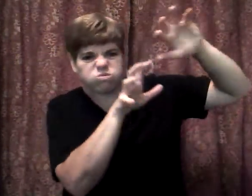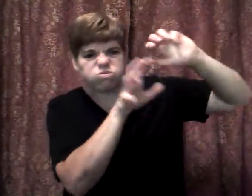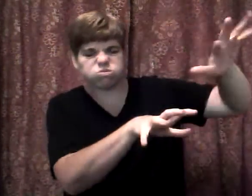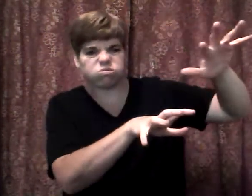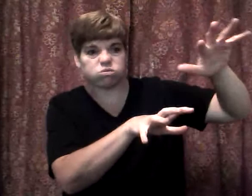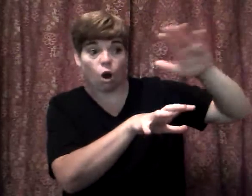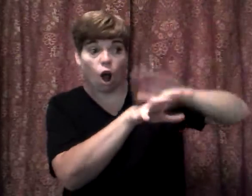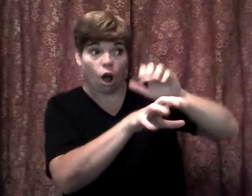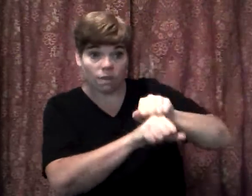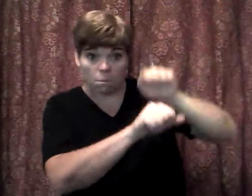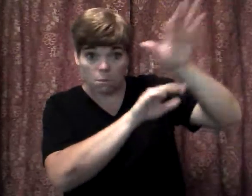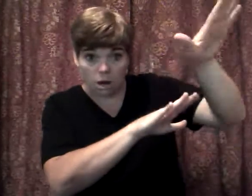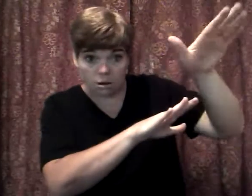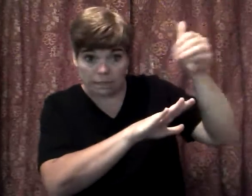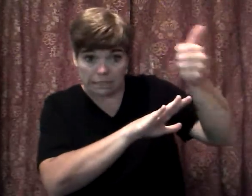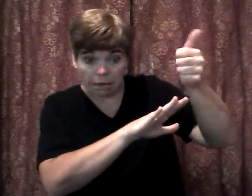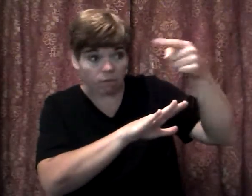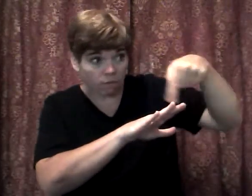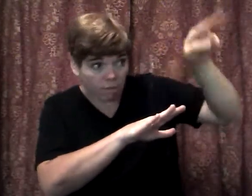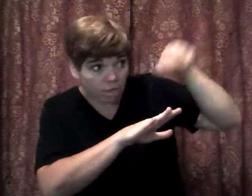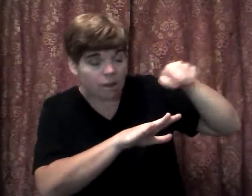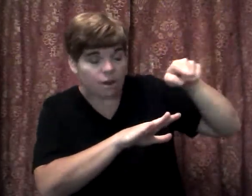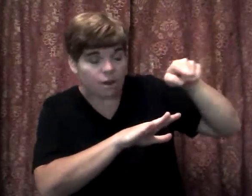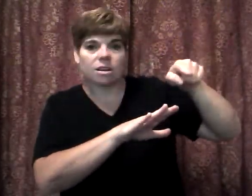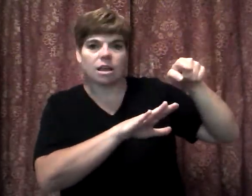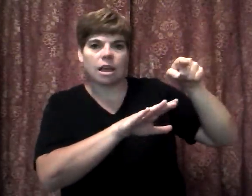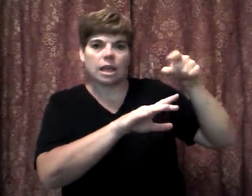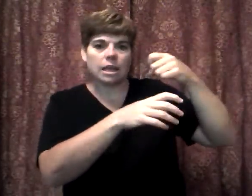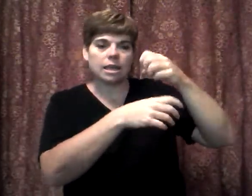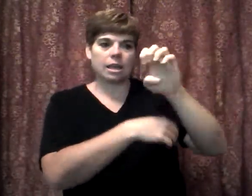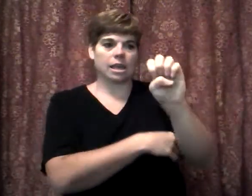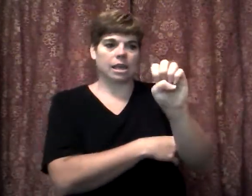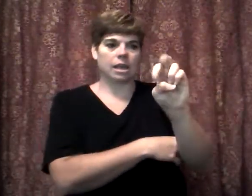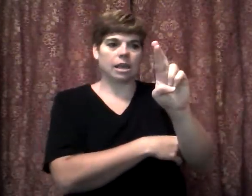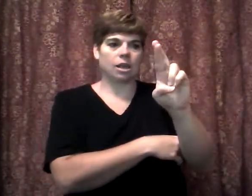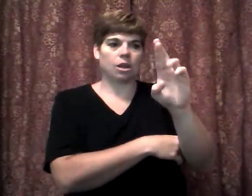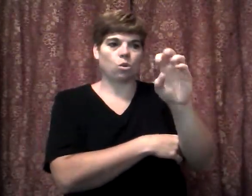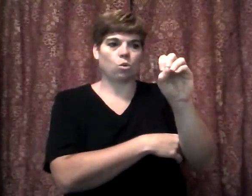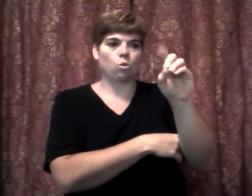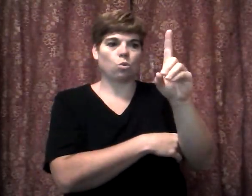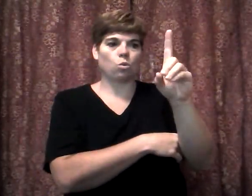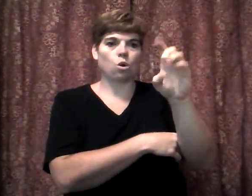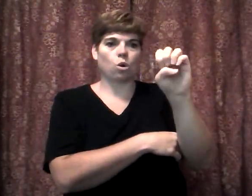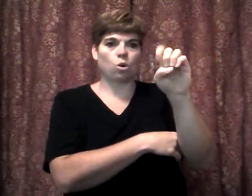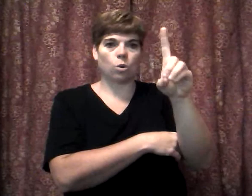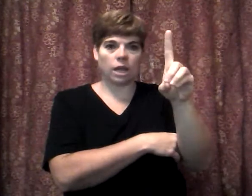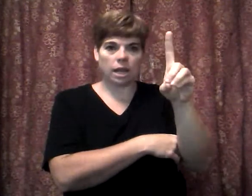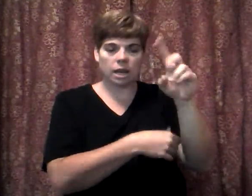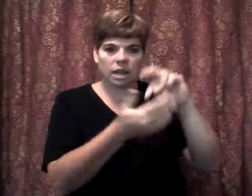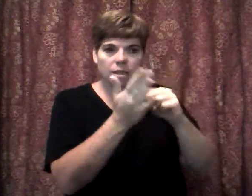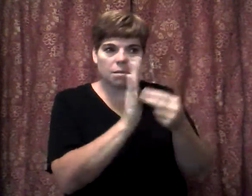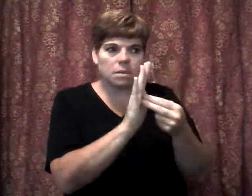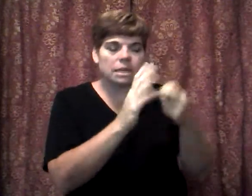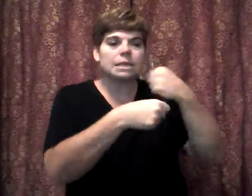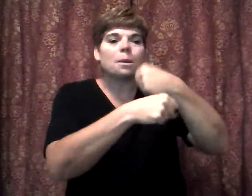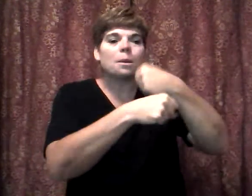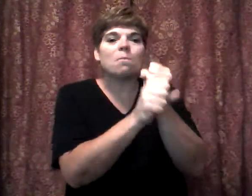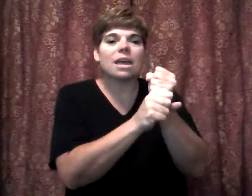Okay? It has eroded the side of this mountain. You can see it's made a little half circle.